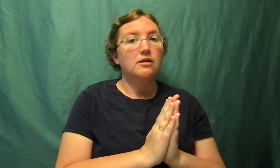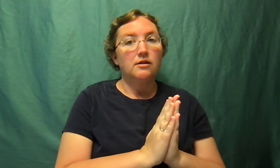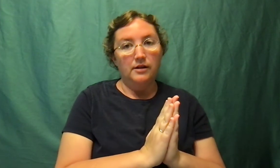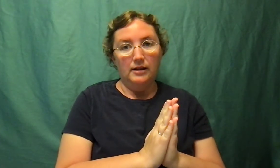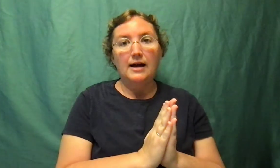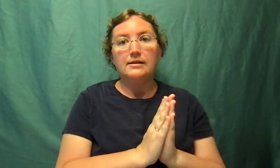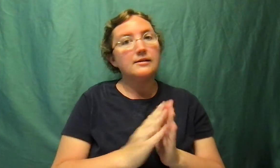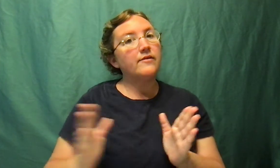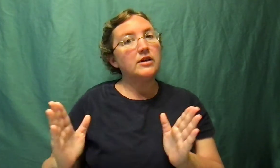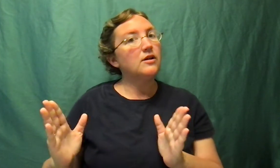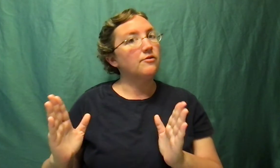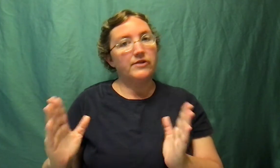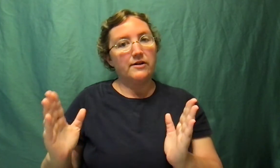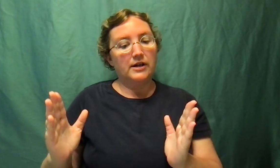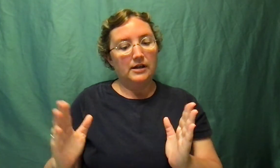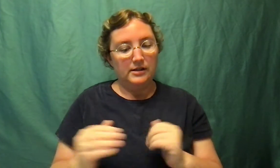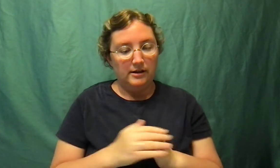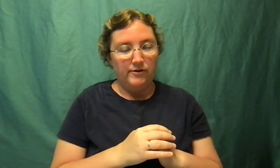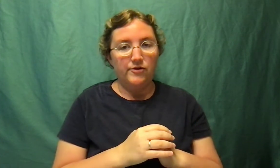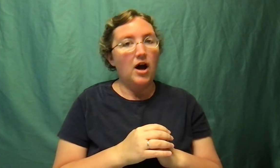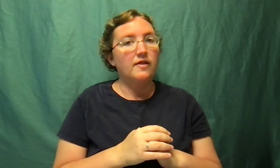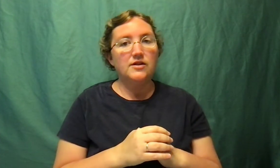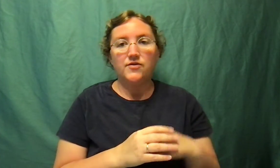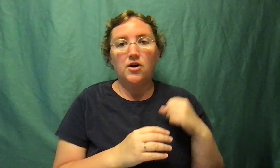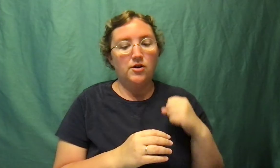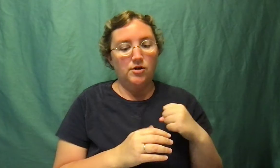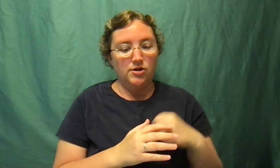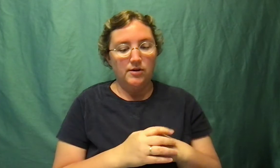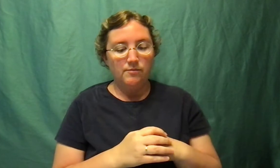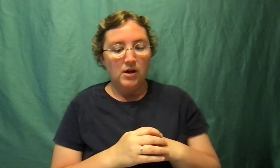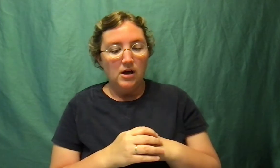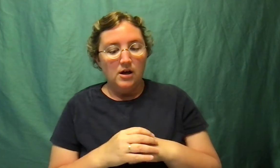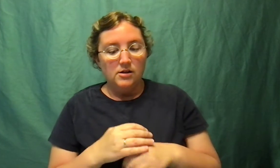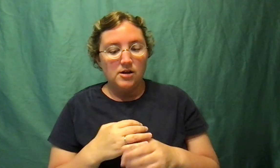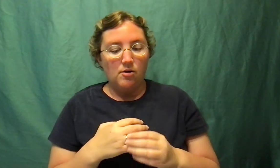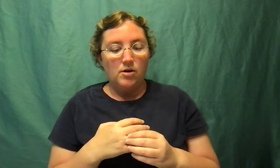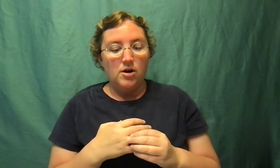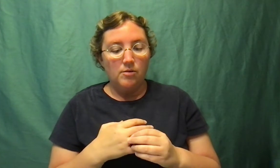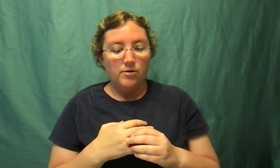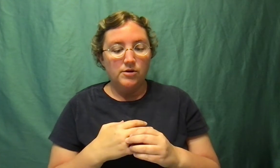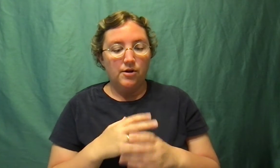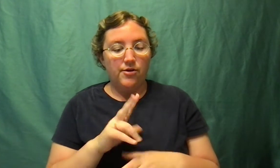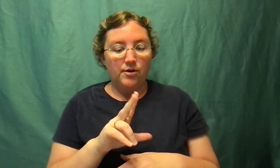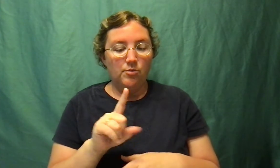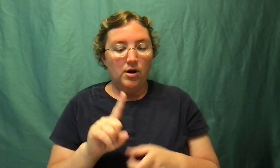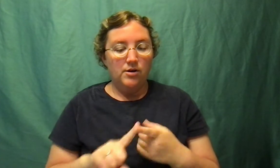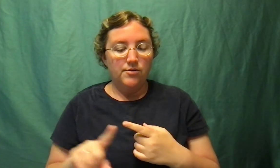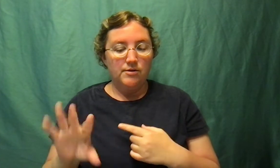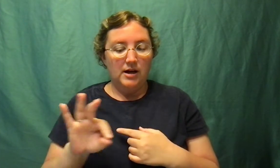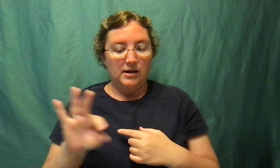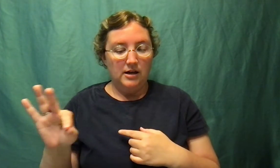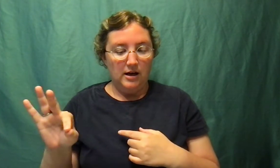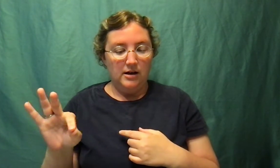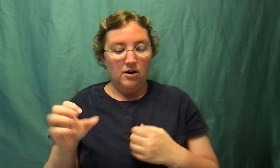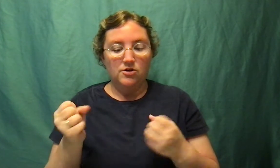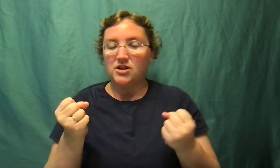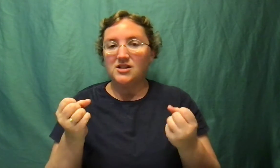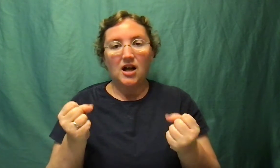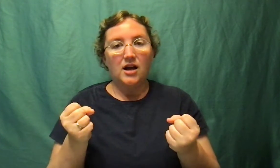The last 70 are very easy. If you've gotten this far, you can do it. So numbers 31 through 99 are just signed the